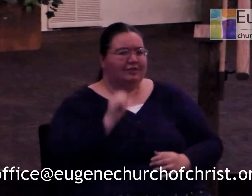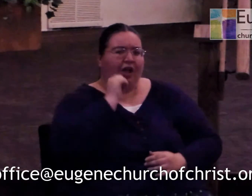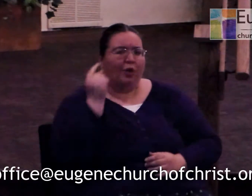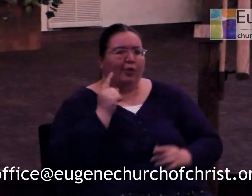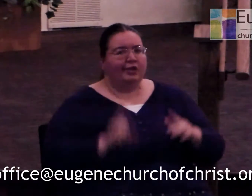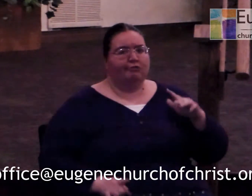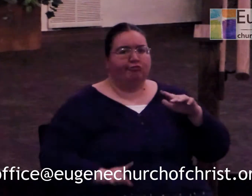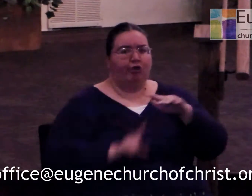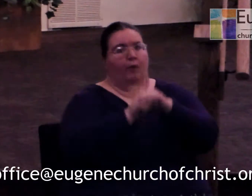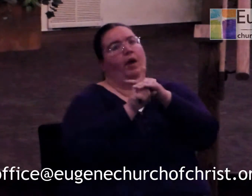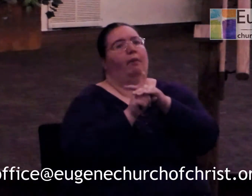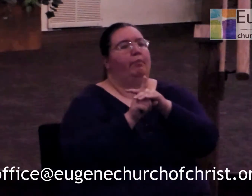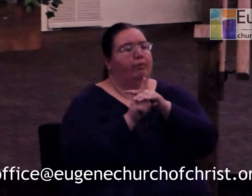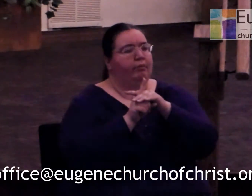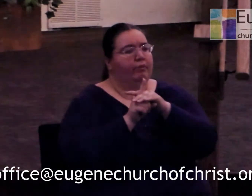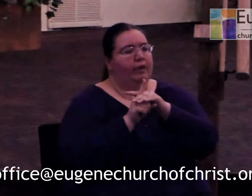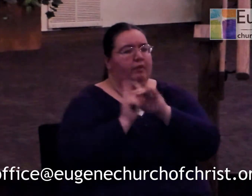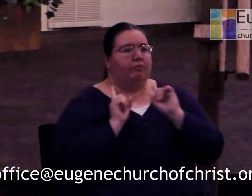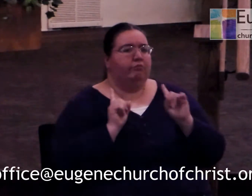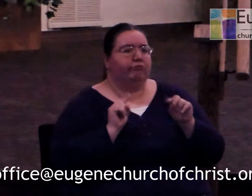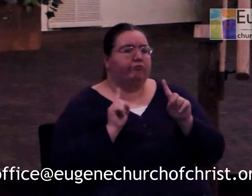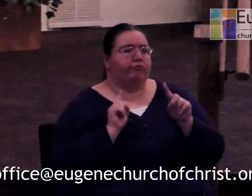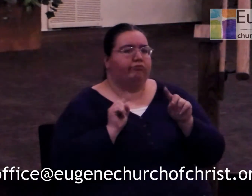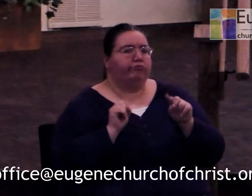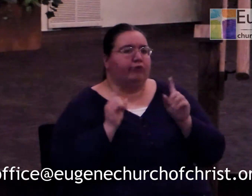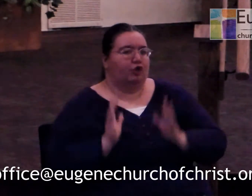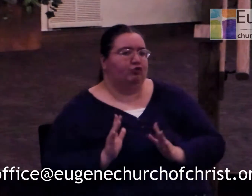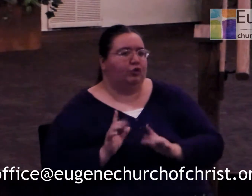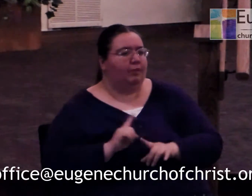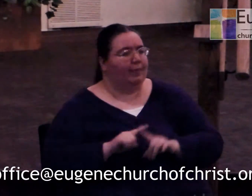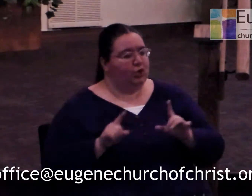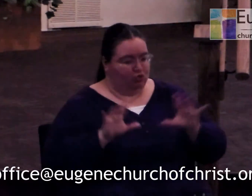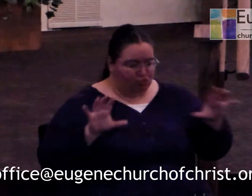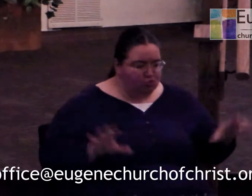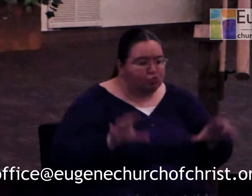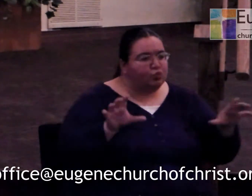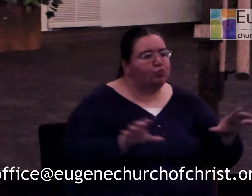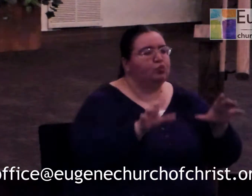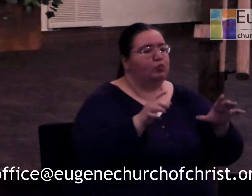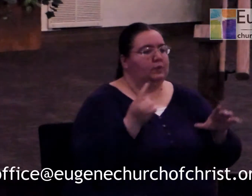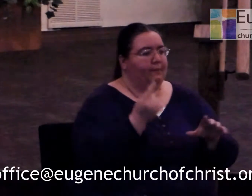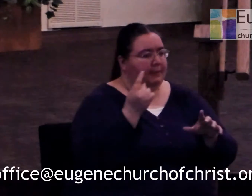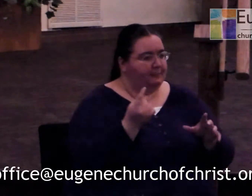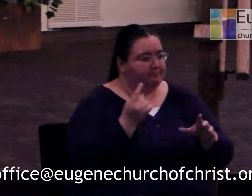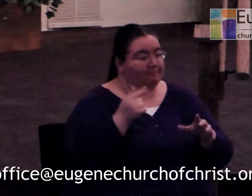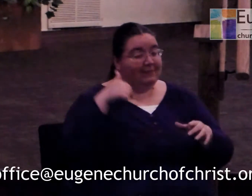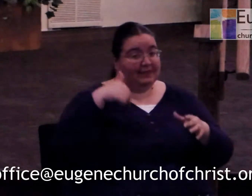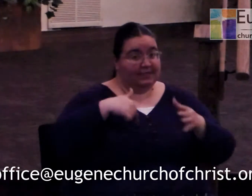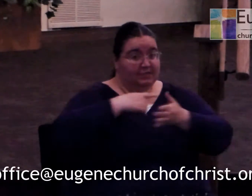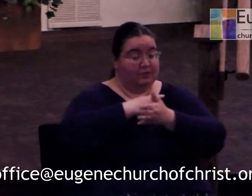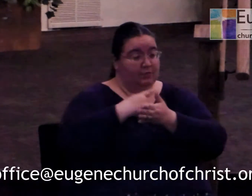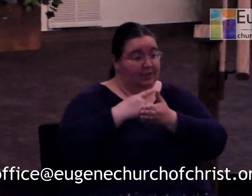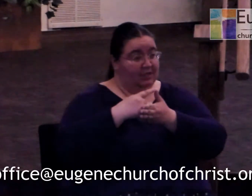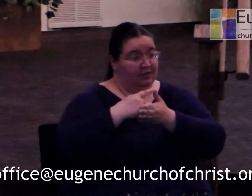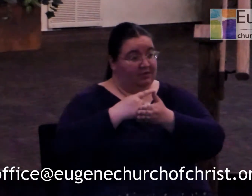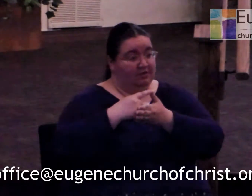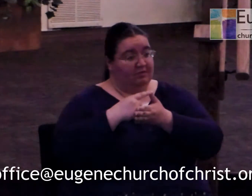not just to show up and to be attenders, but to be people who are doing something. And this week we're going to look at the idea that